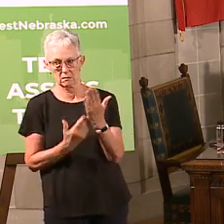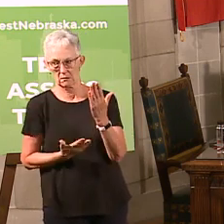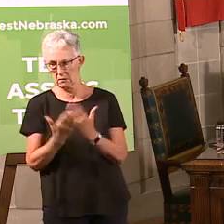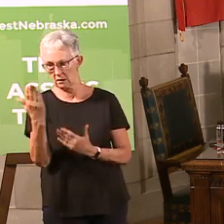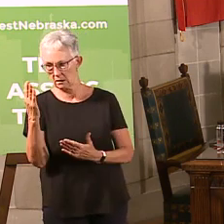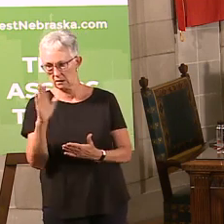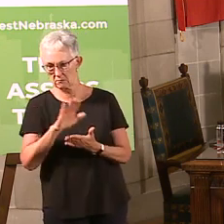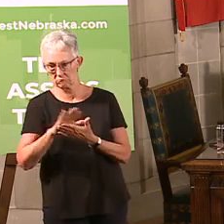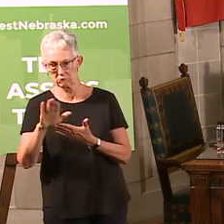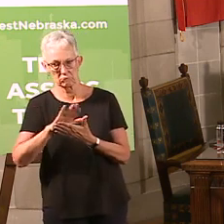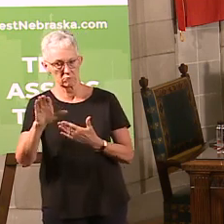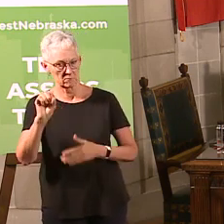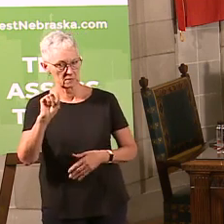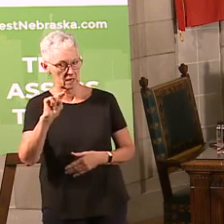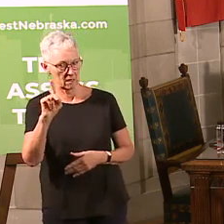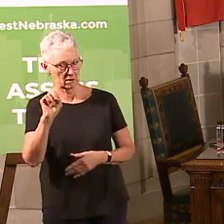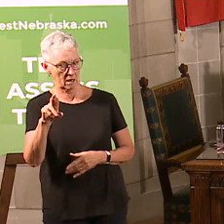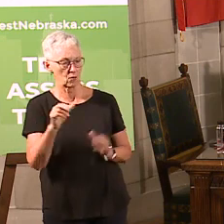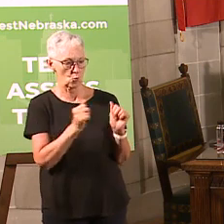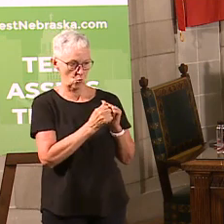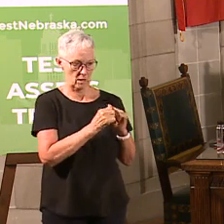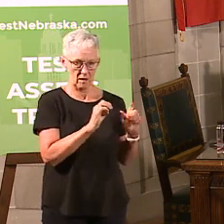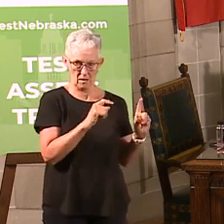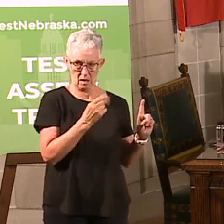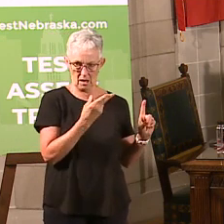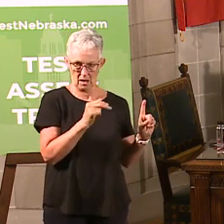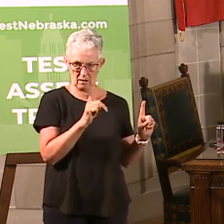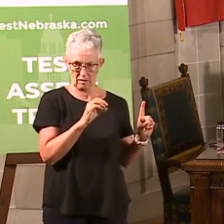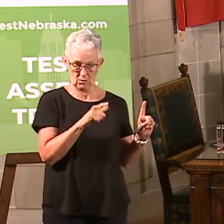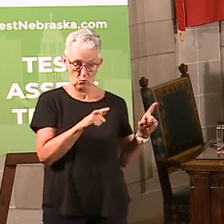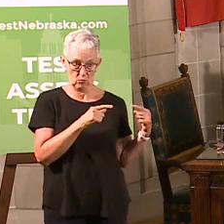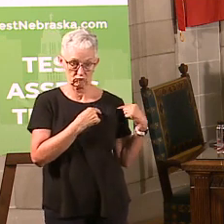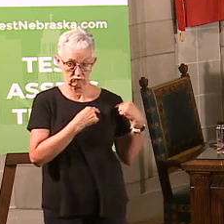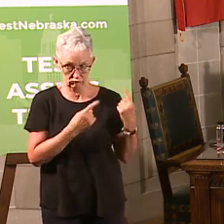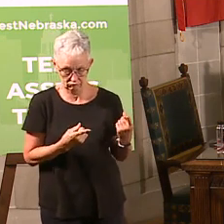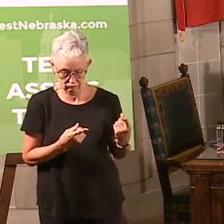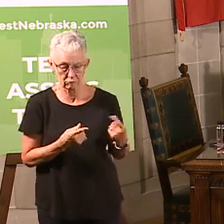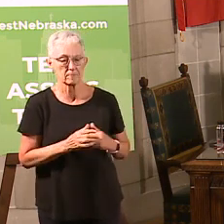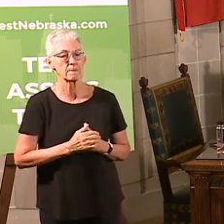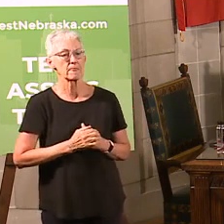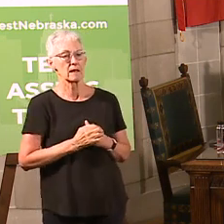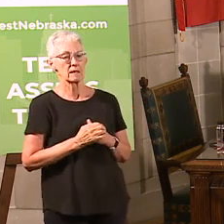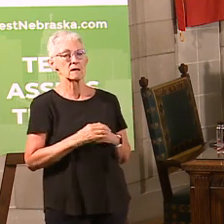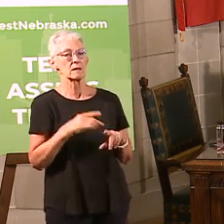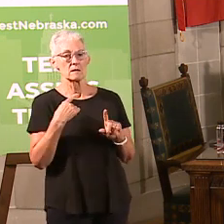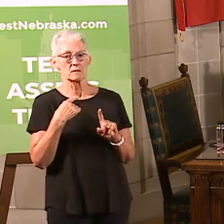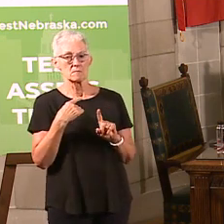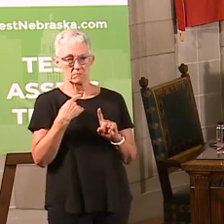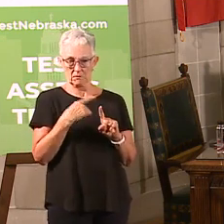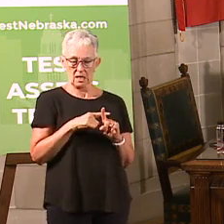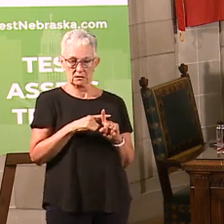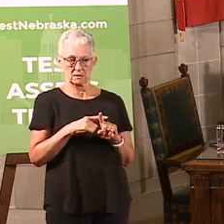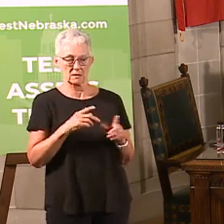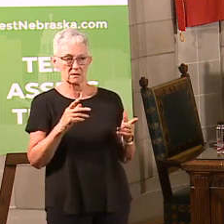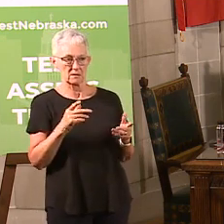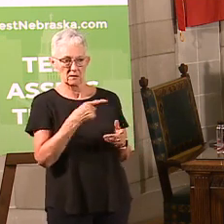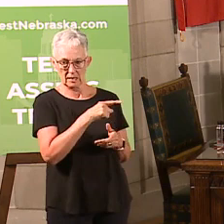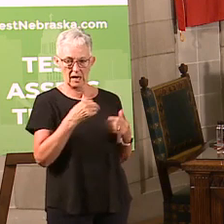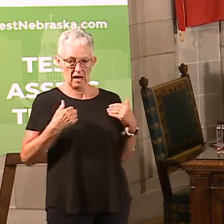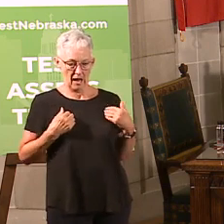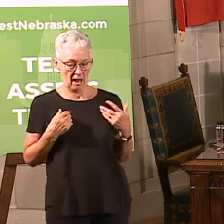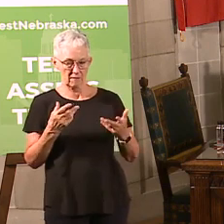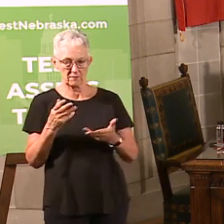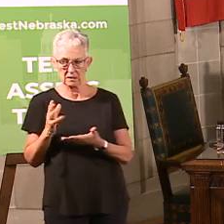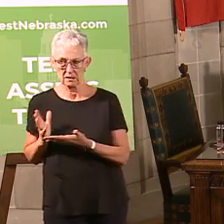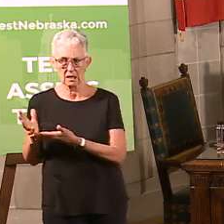sanitizer in conjunction with this ethanol thus far. And on top of that, a public crowdfunding campaign has